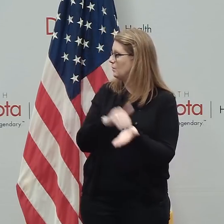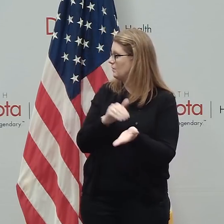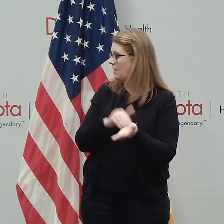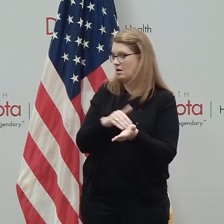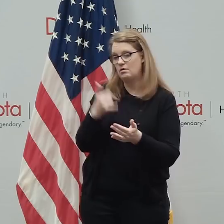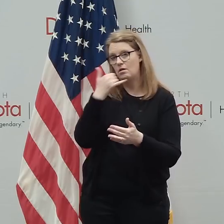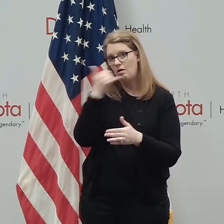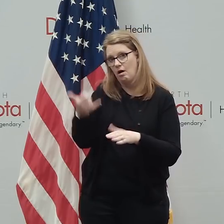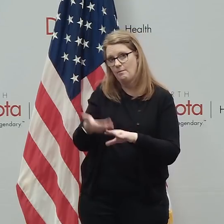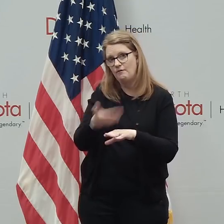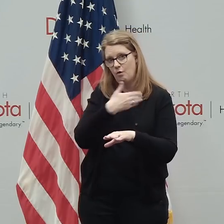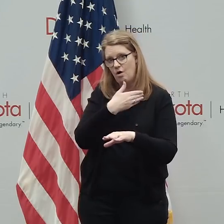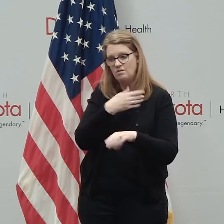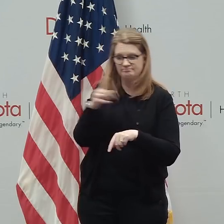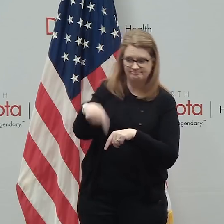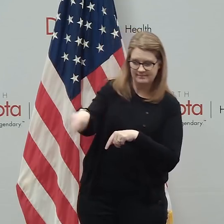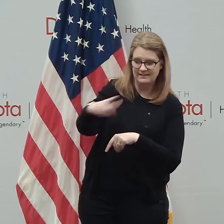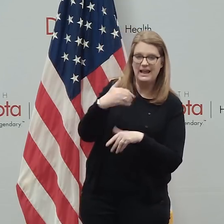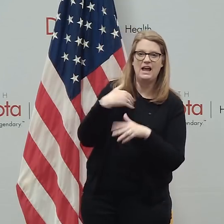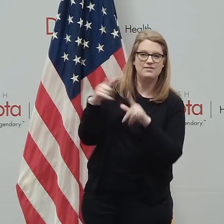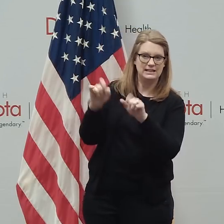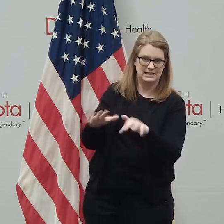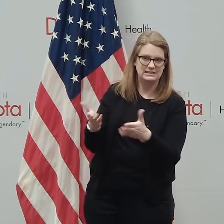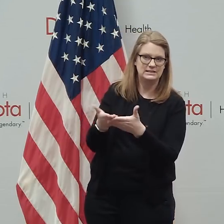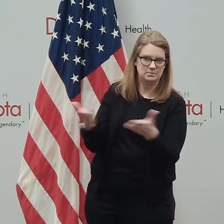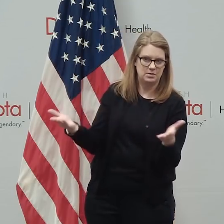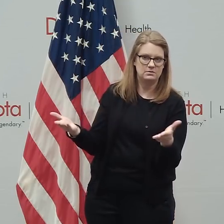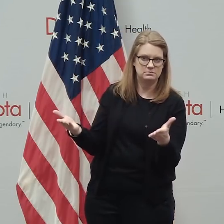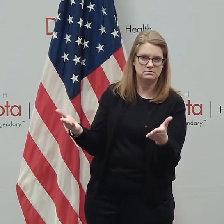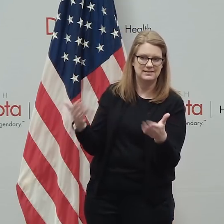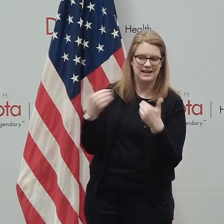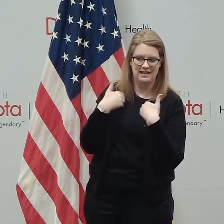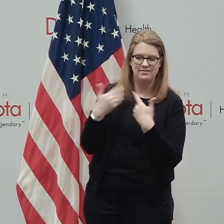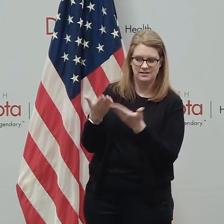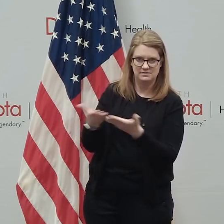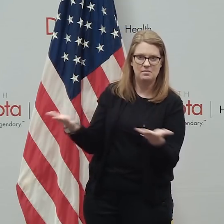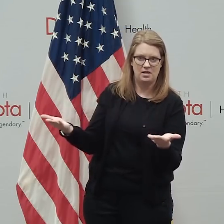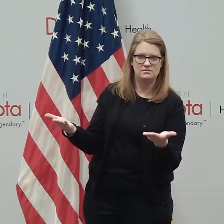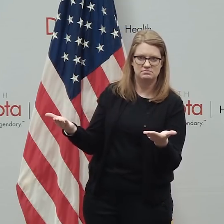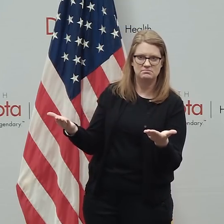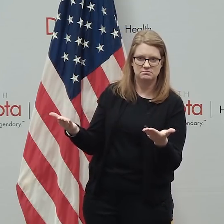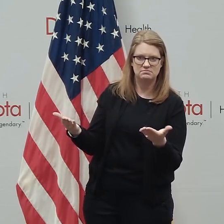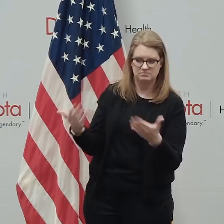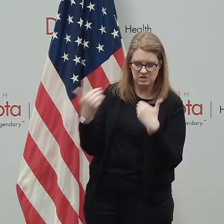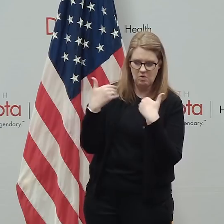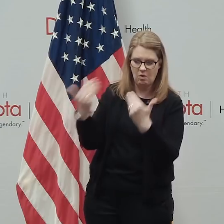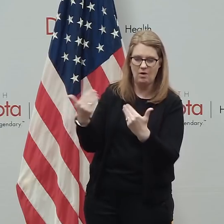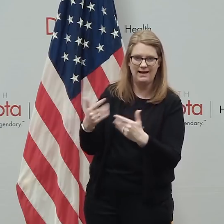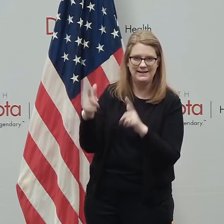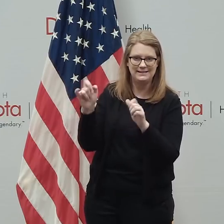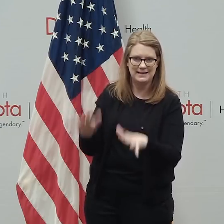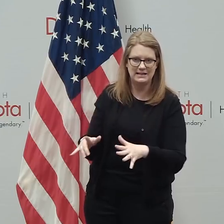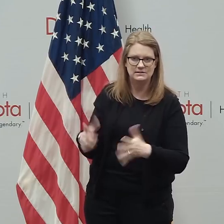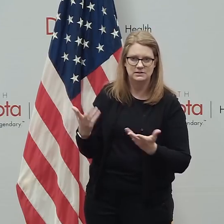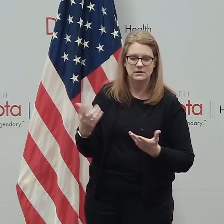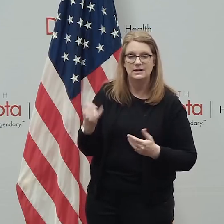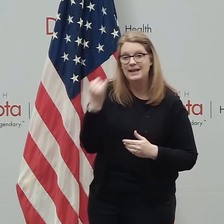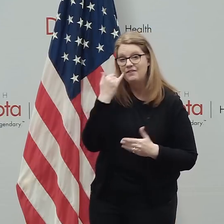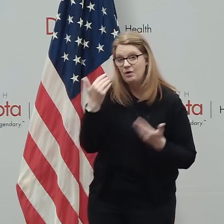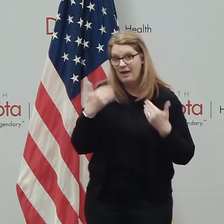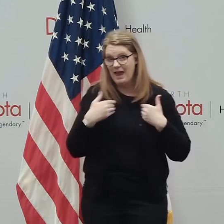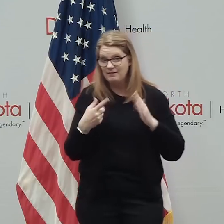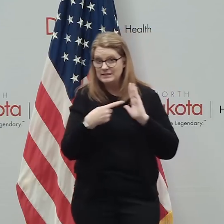time. They've got the testing supplies and equipment to get your test and get it collected. So again, if you're